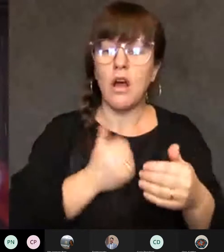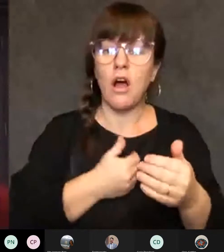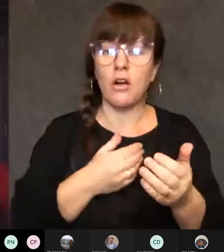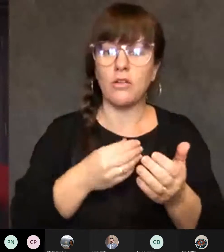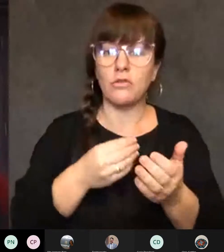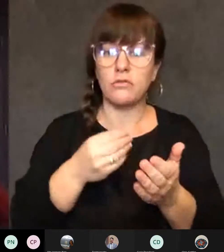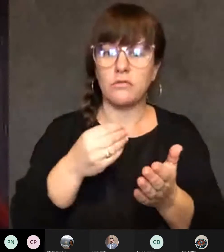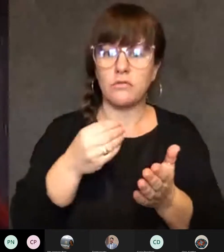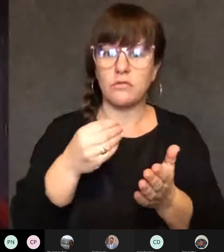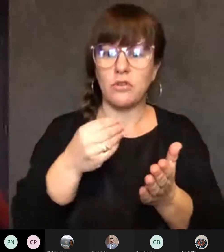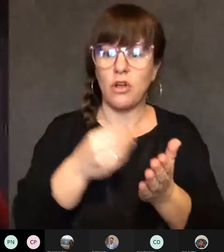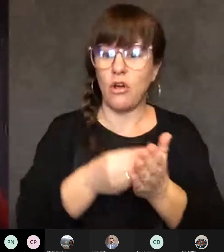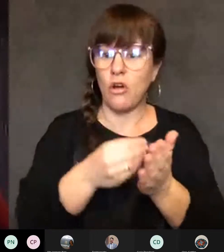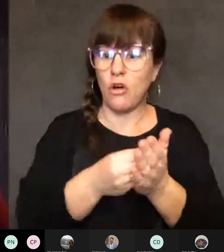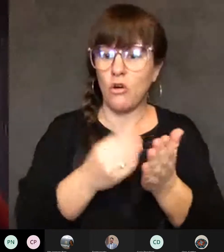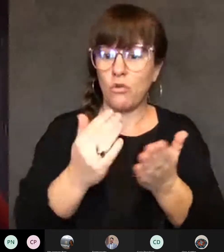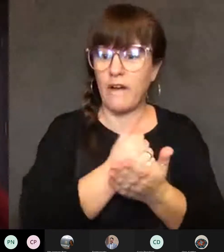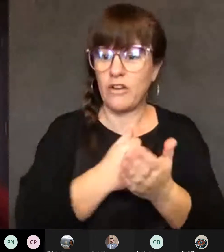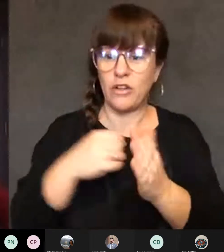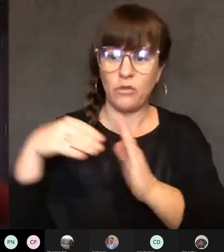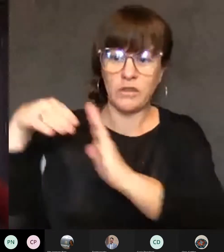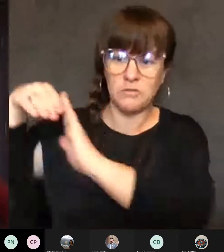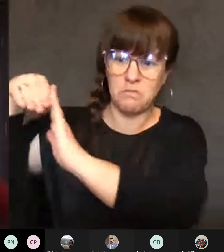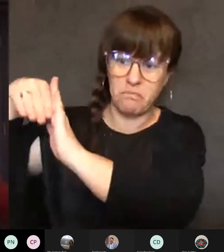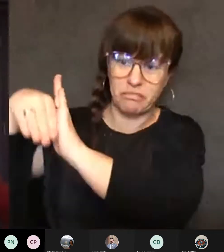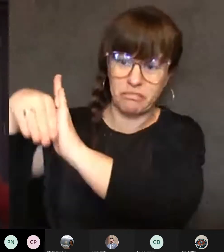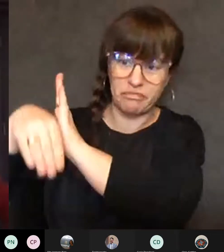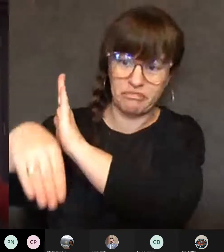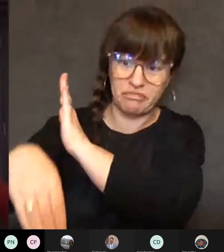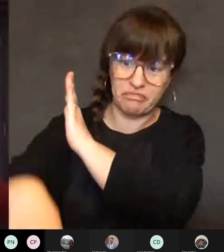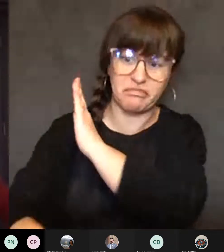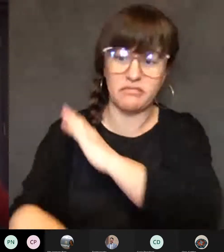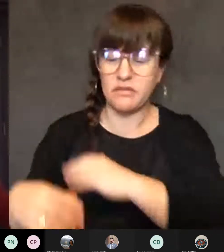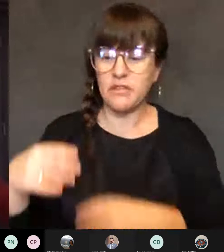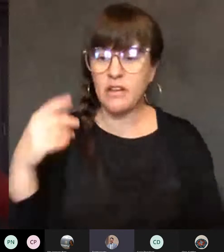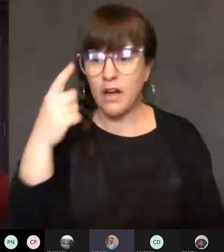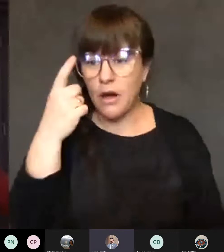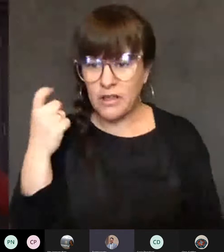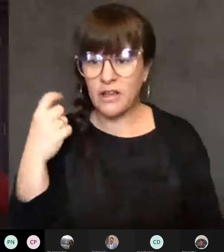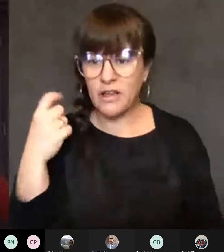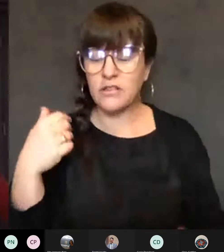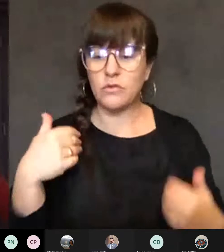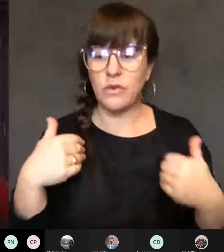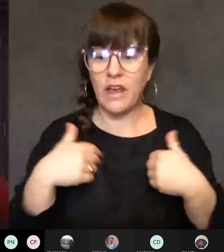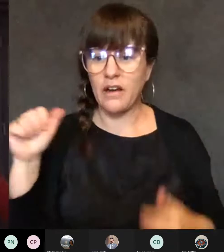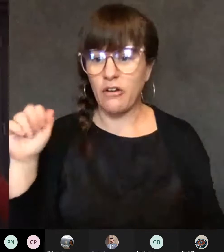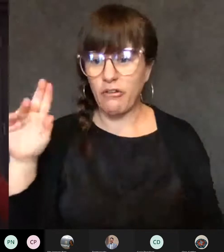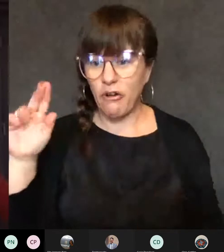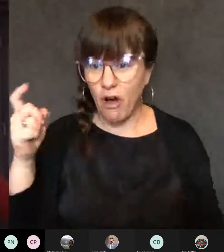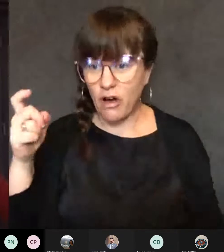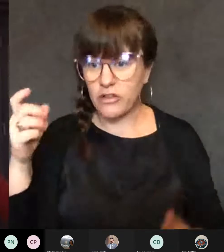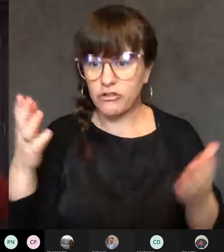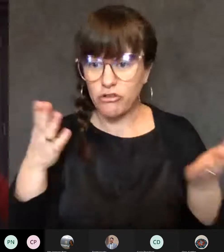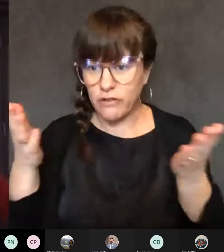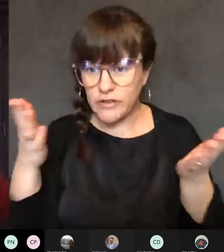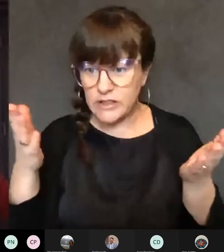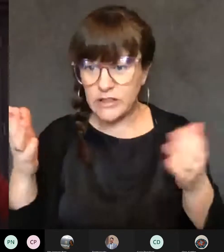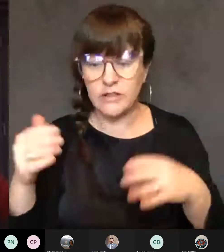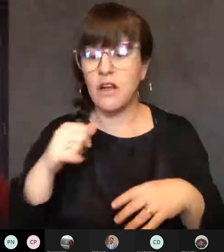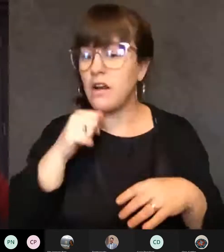like falling off the cliff because we had auxiliary services and things like that were not able